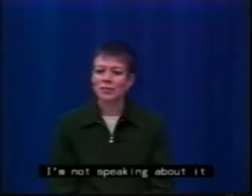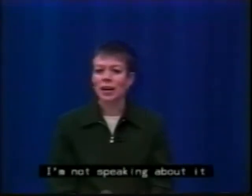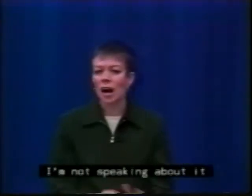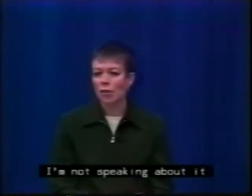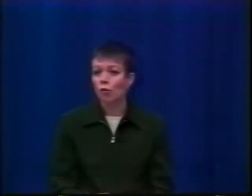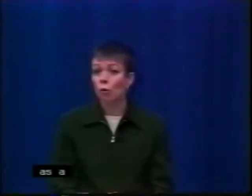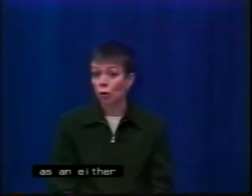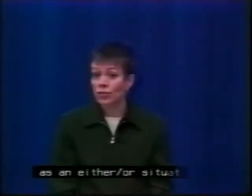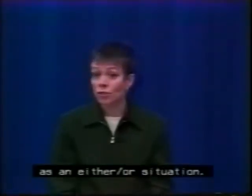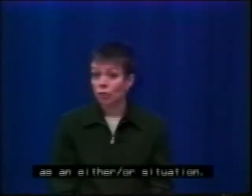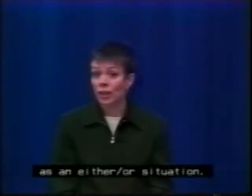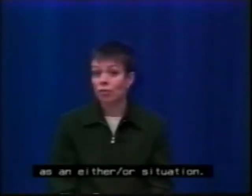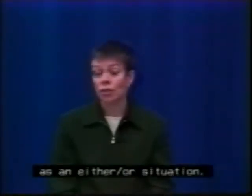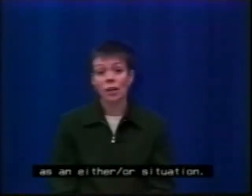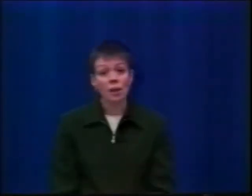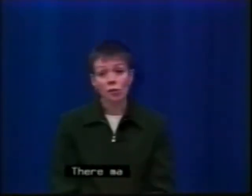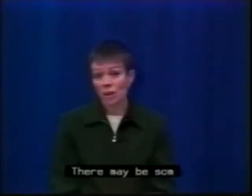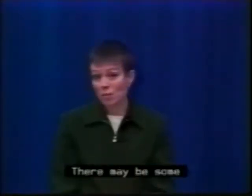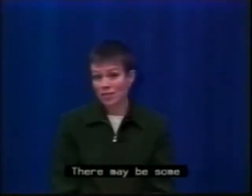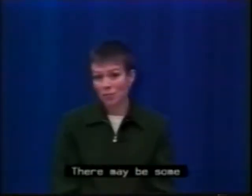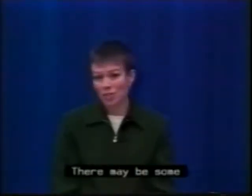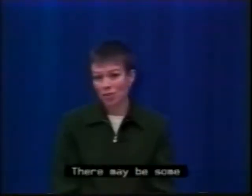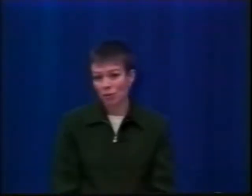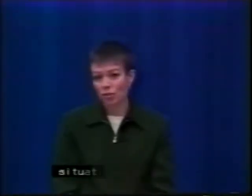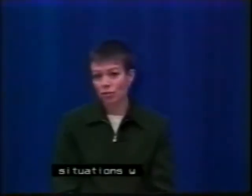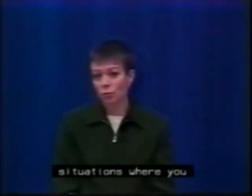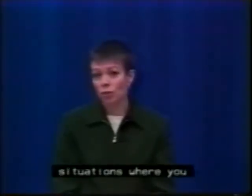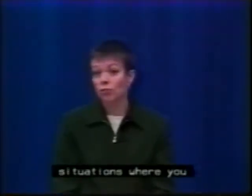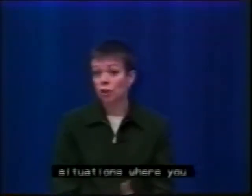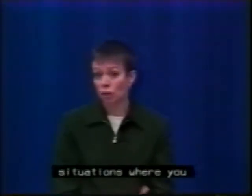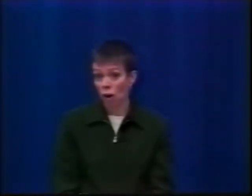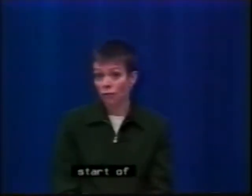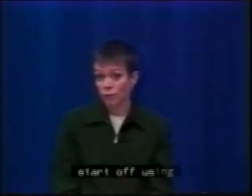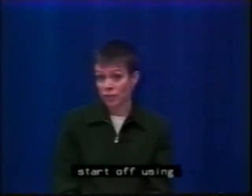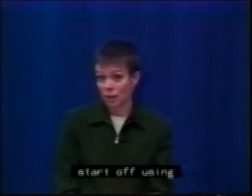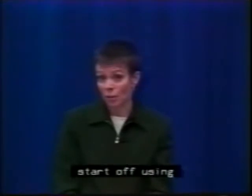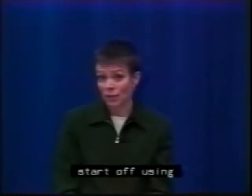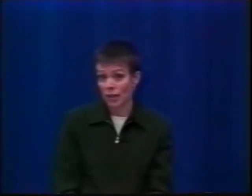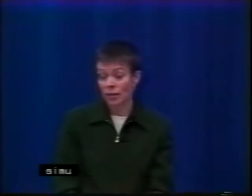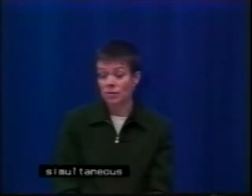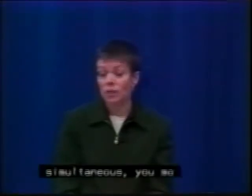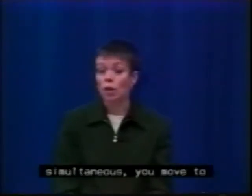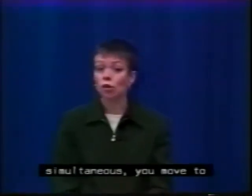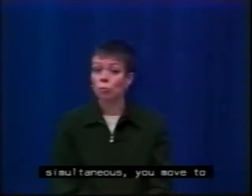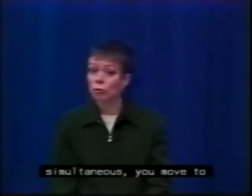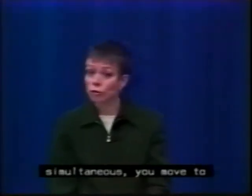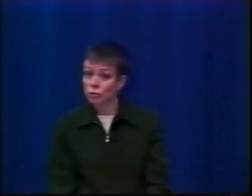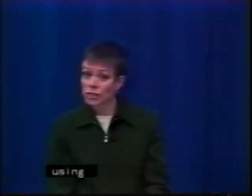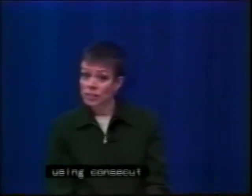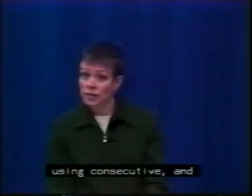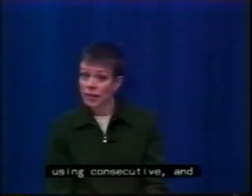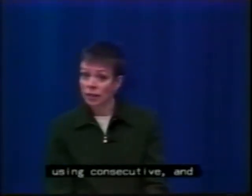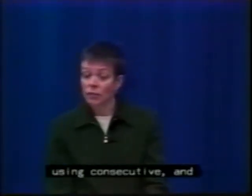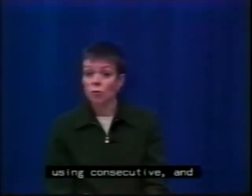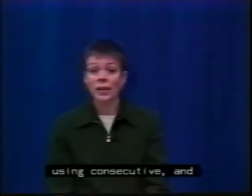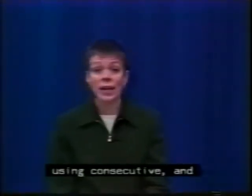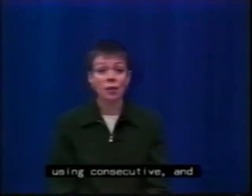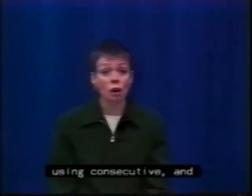an either-or situation. There may be some situations where you start off using simultaneous, you move to using consecutive, and you might end